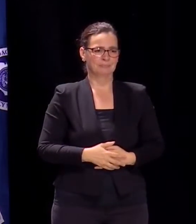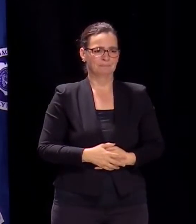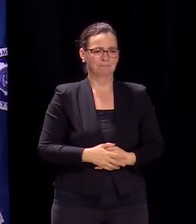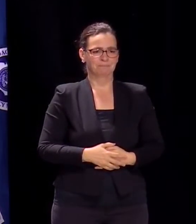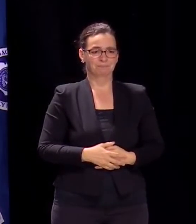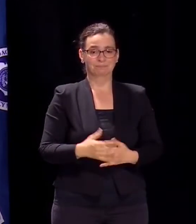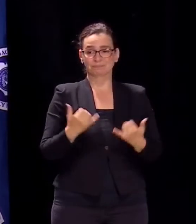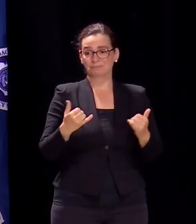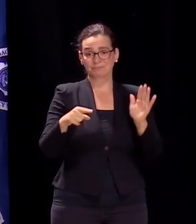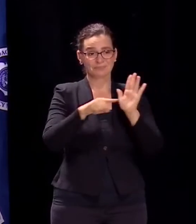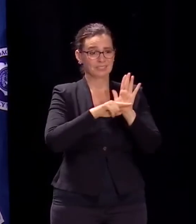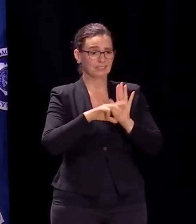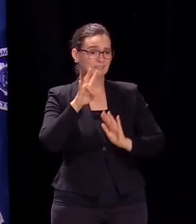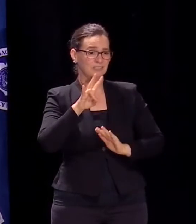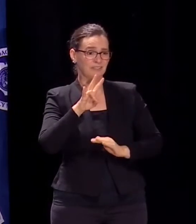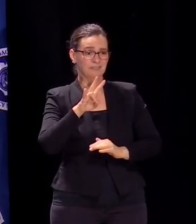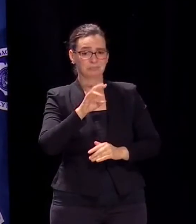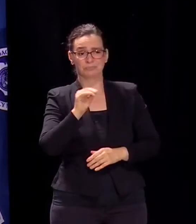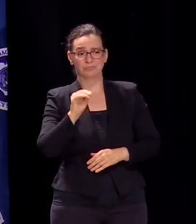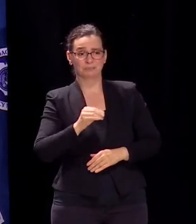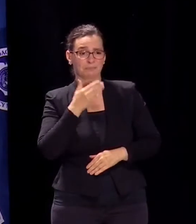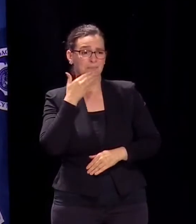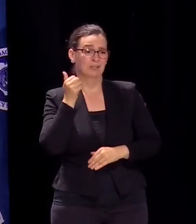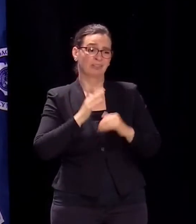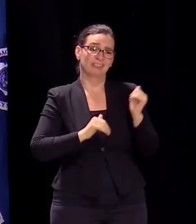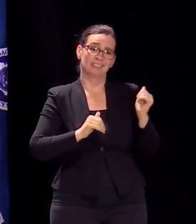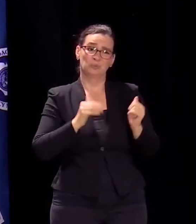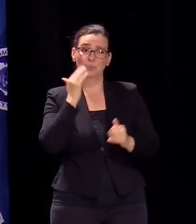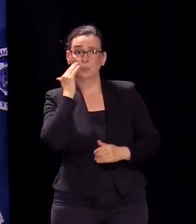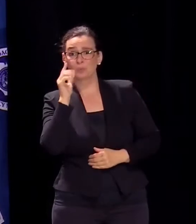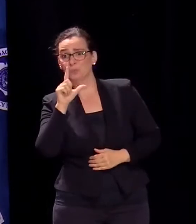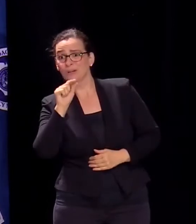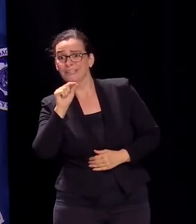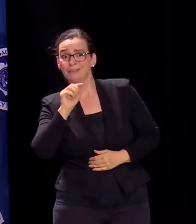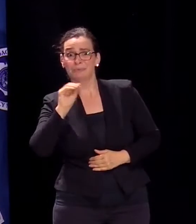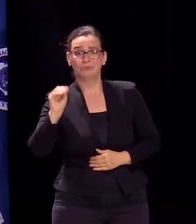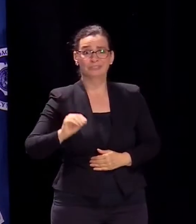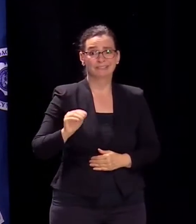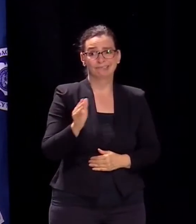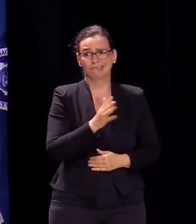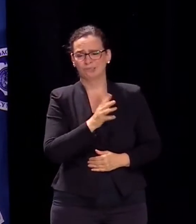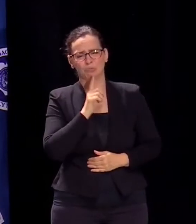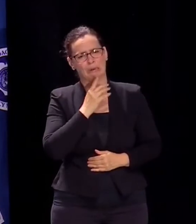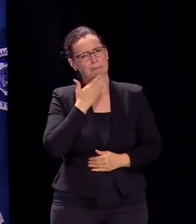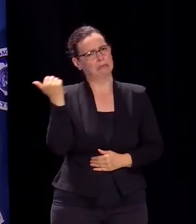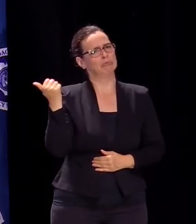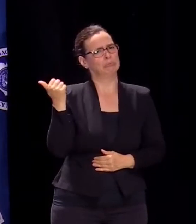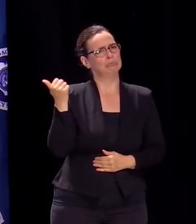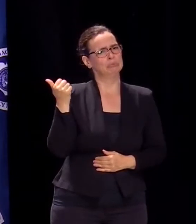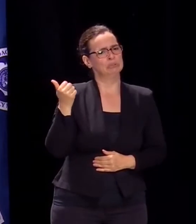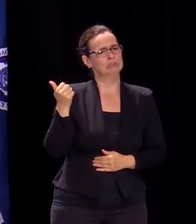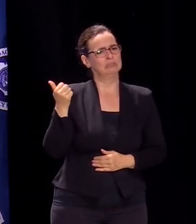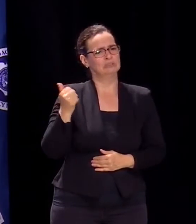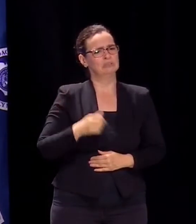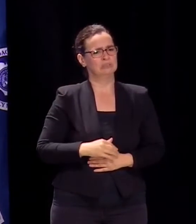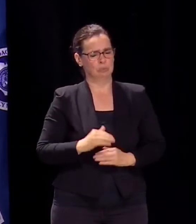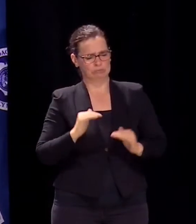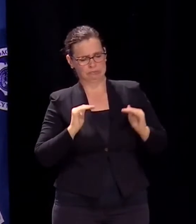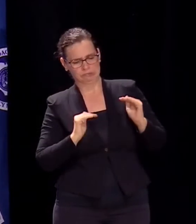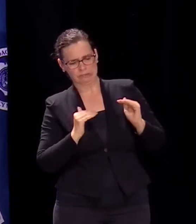than negative 15 and 20%. Saying that, we're going to look at, we're moving where we're